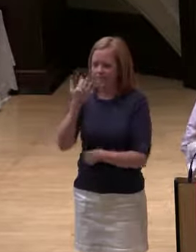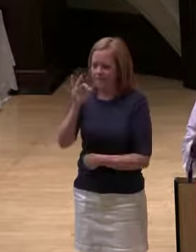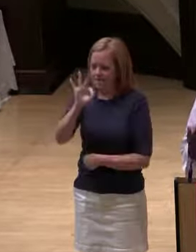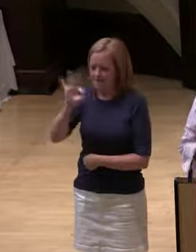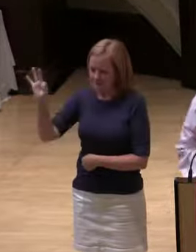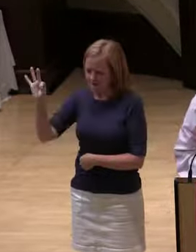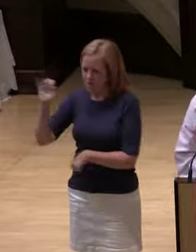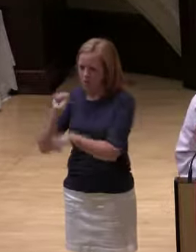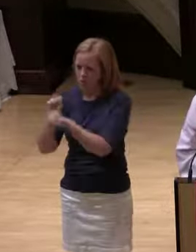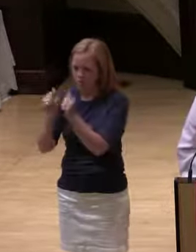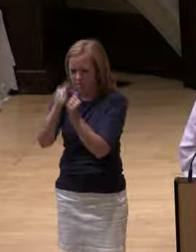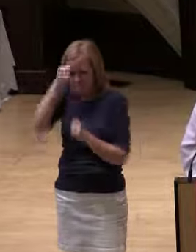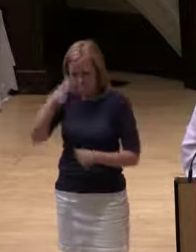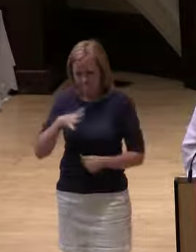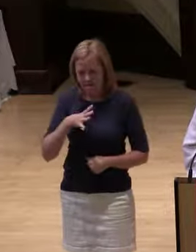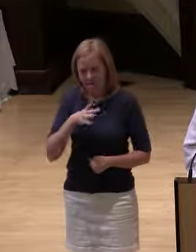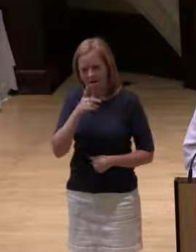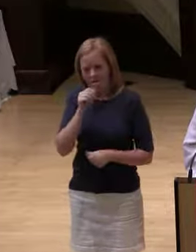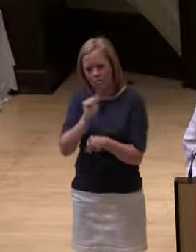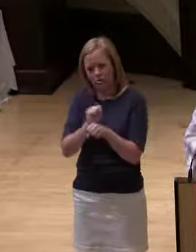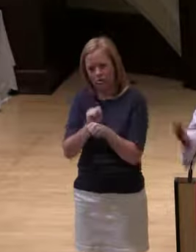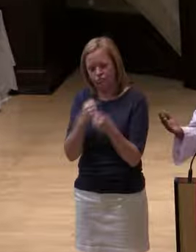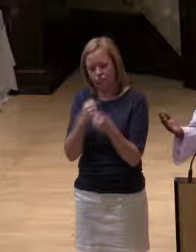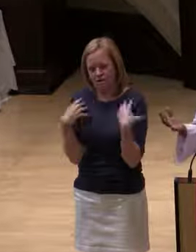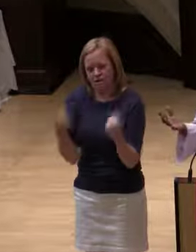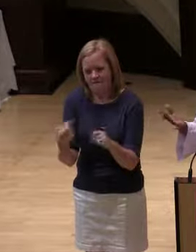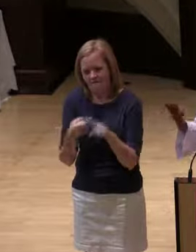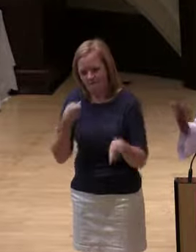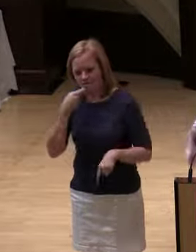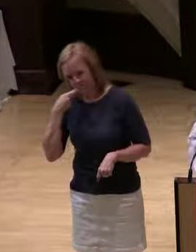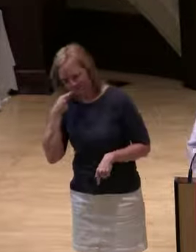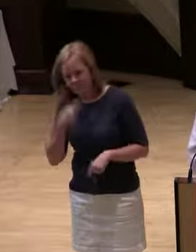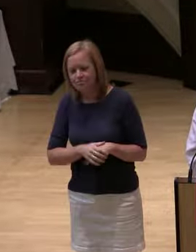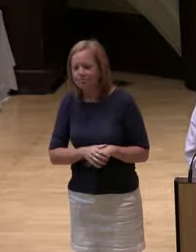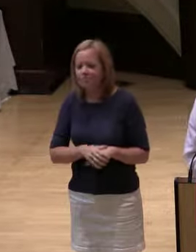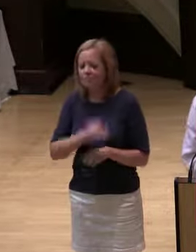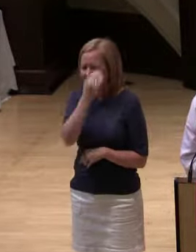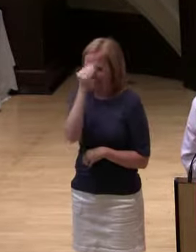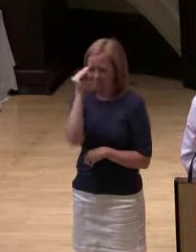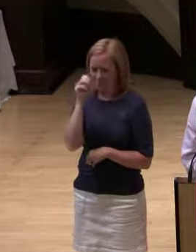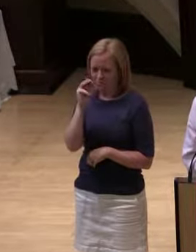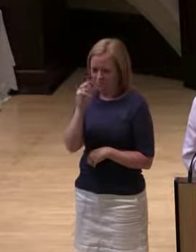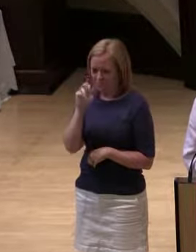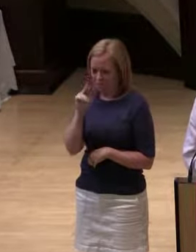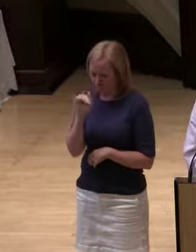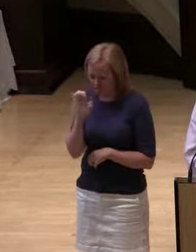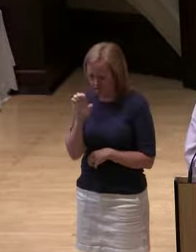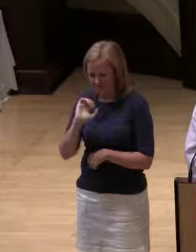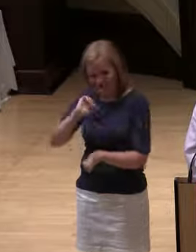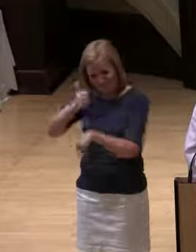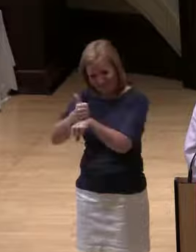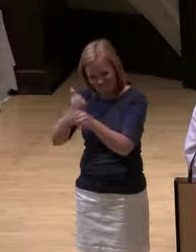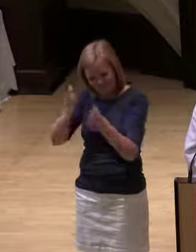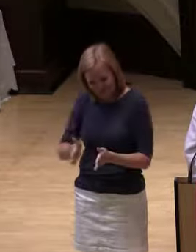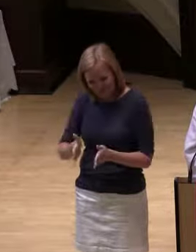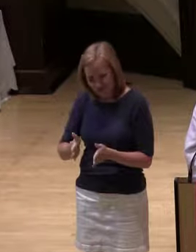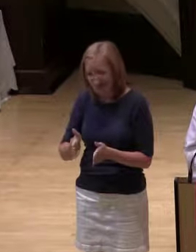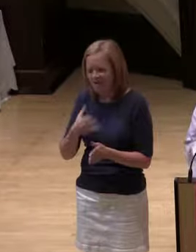1999, working with men in recovery. Sister Margie is our founder and director of that